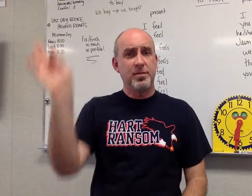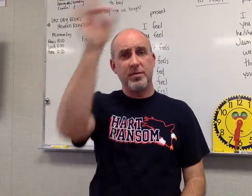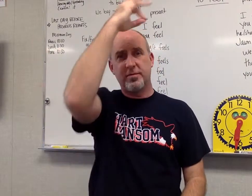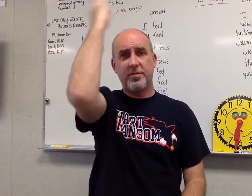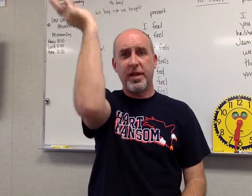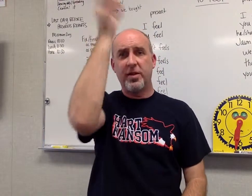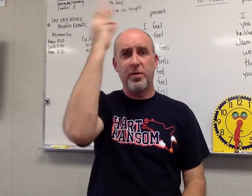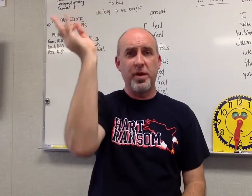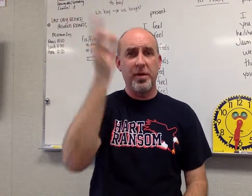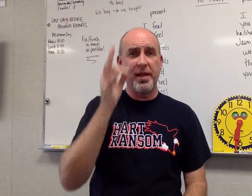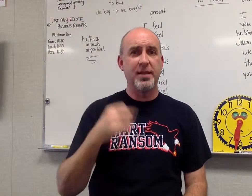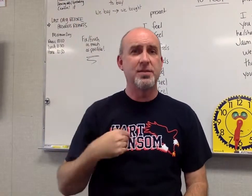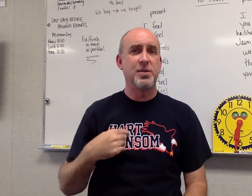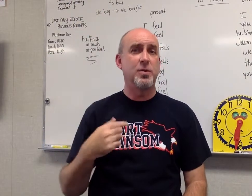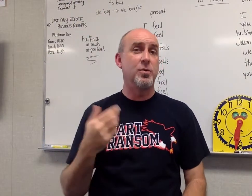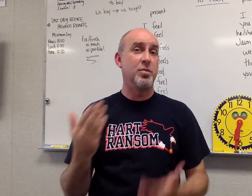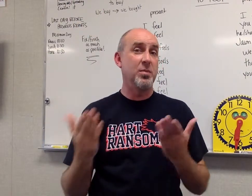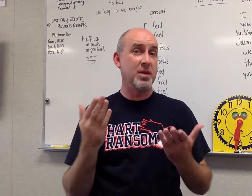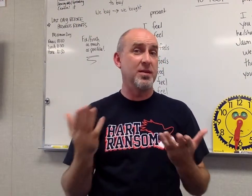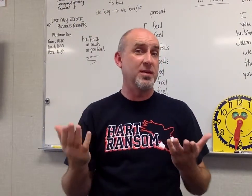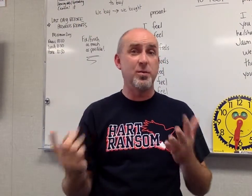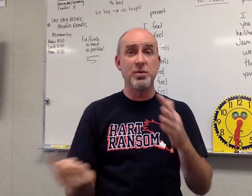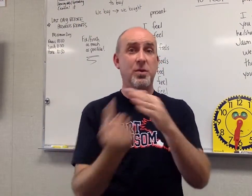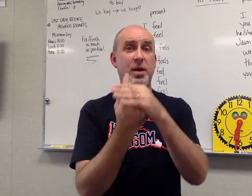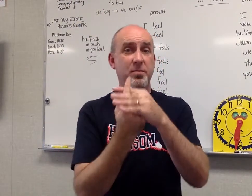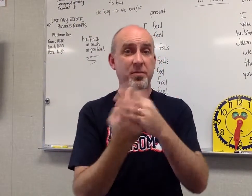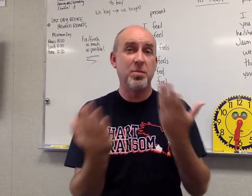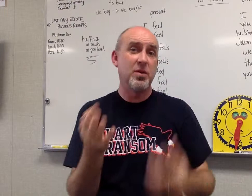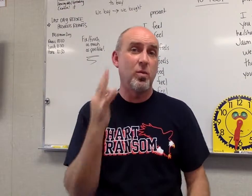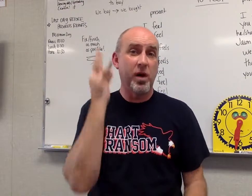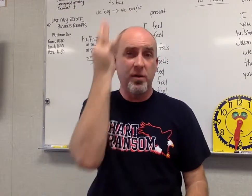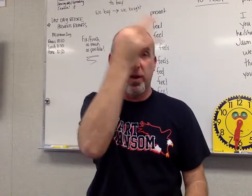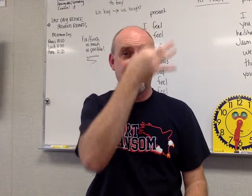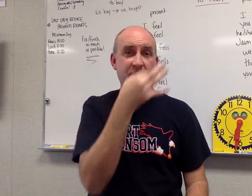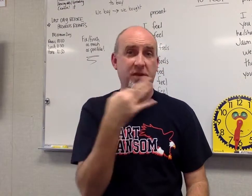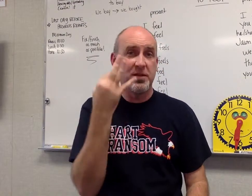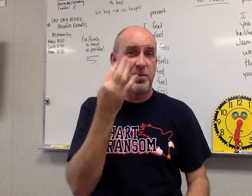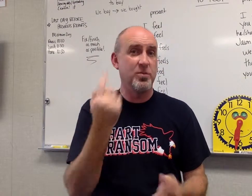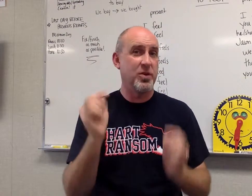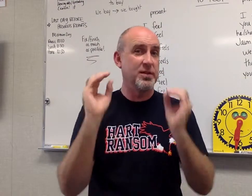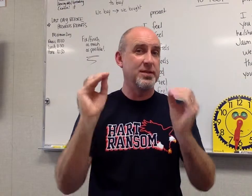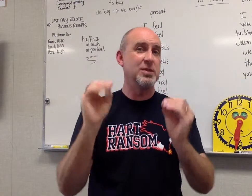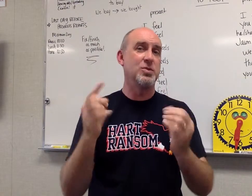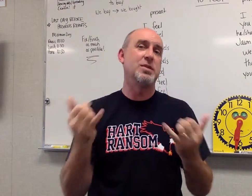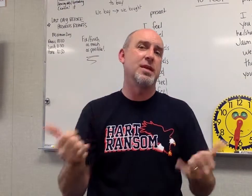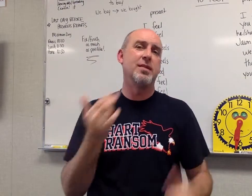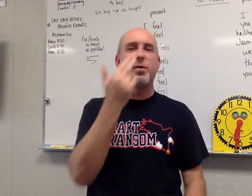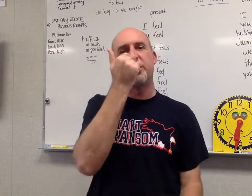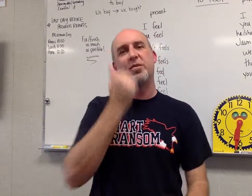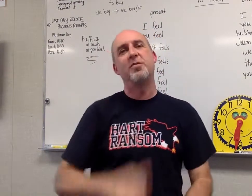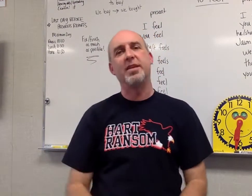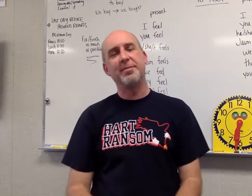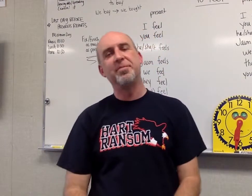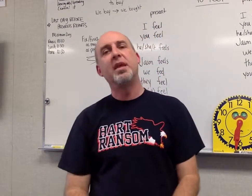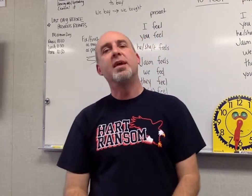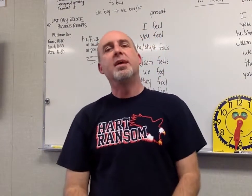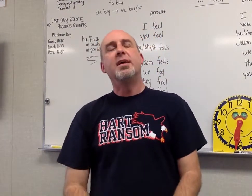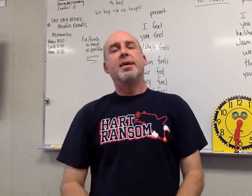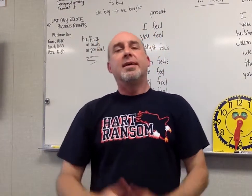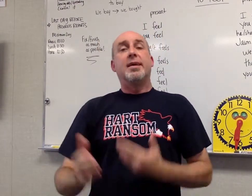been flying all around my head, so maybe he will show up. Maybe he'll walk around my face while I'm trying to teach you today, and that would be very funny.